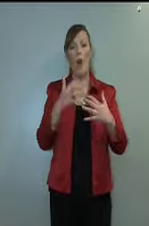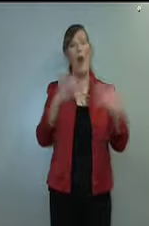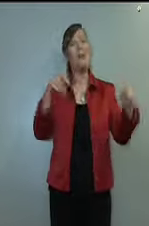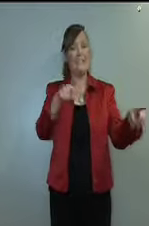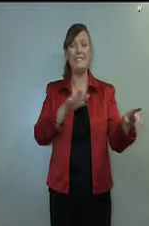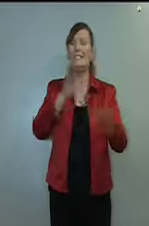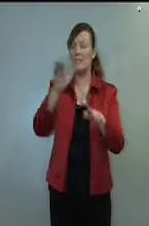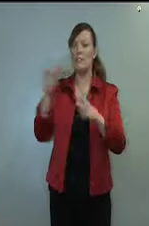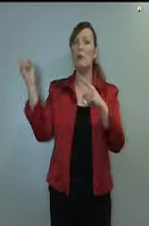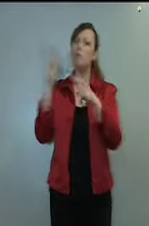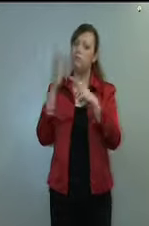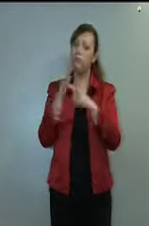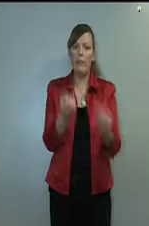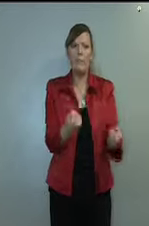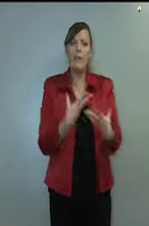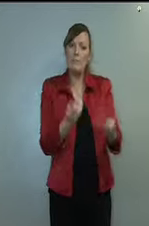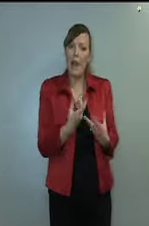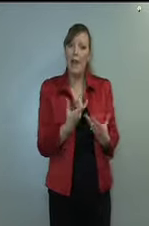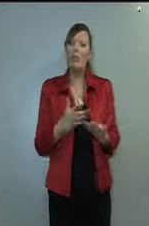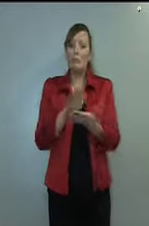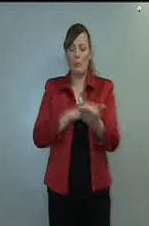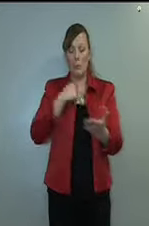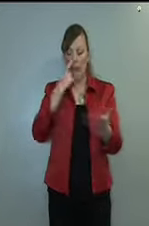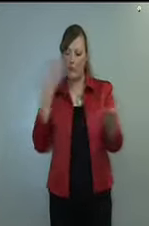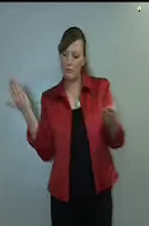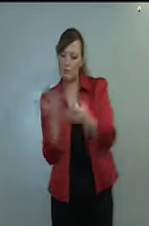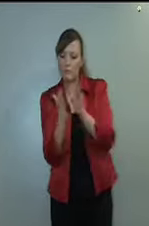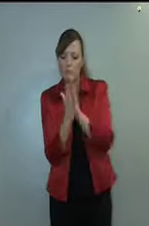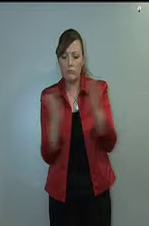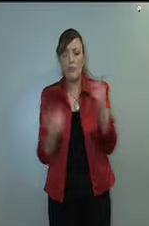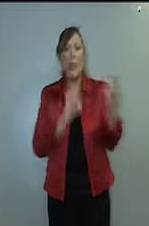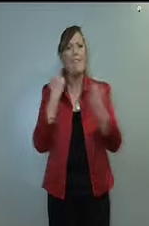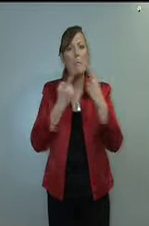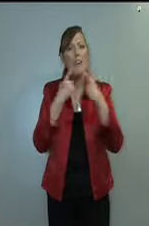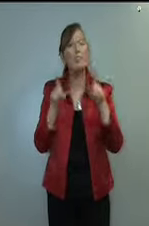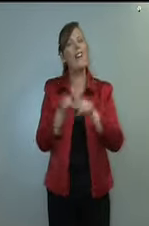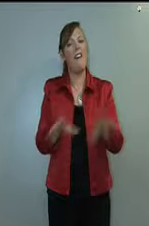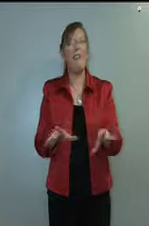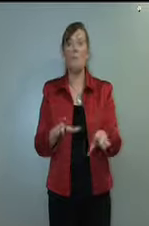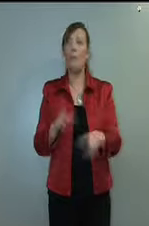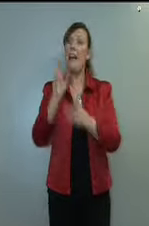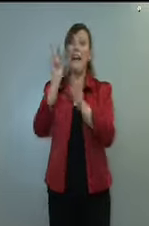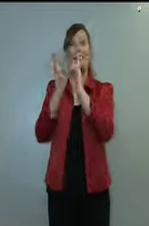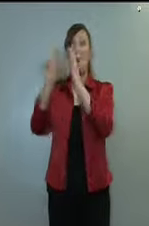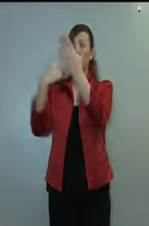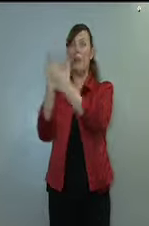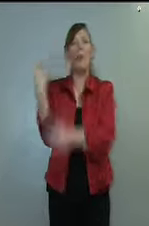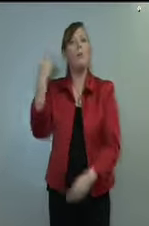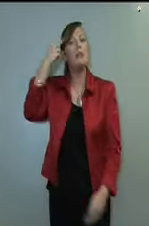The experience of audience members was central to Access Scottish Theatre, so it was important to provide information on details like